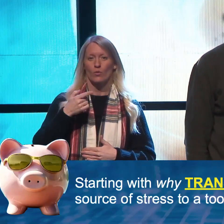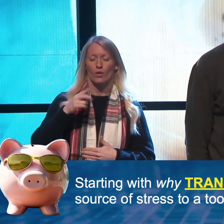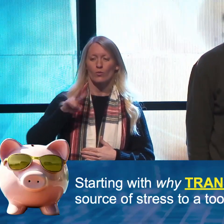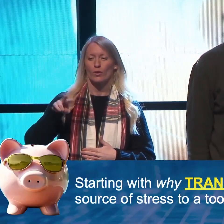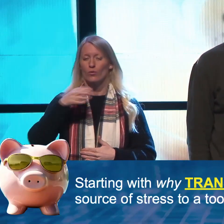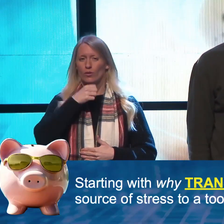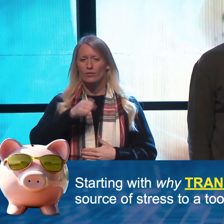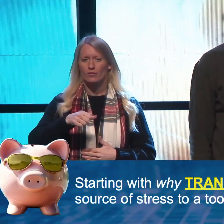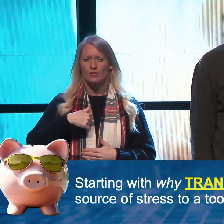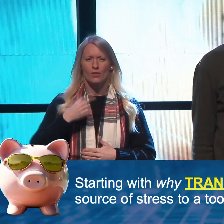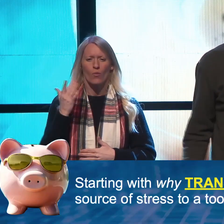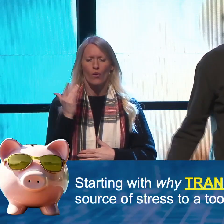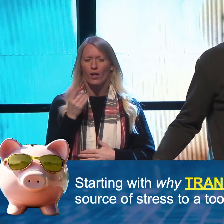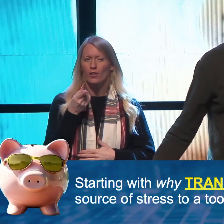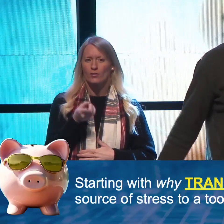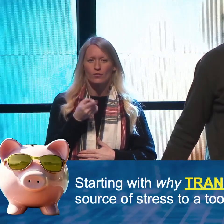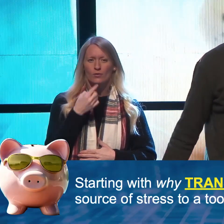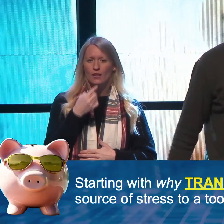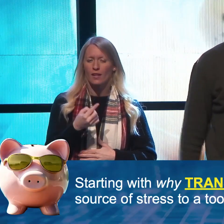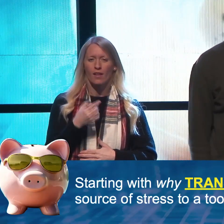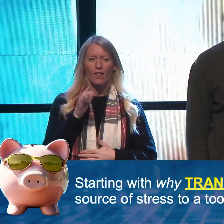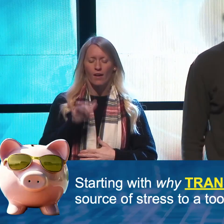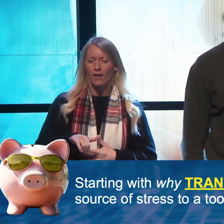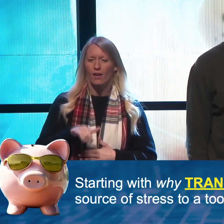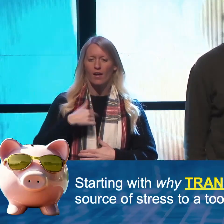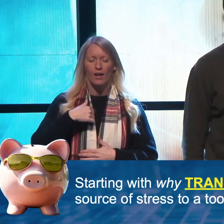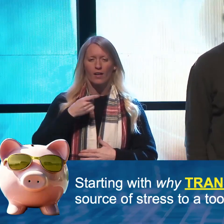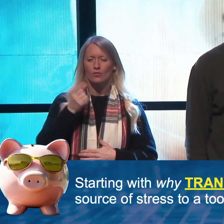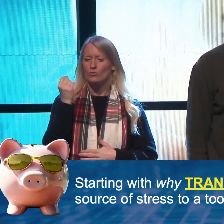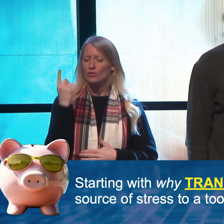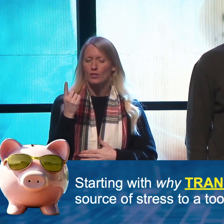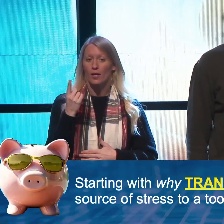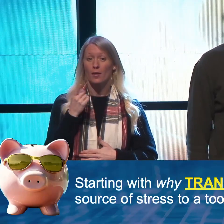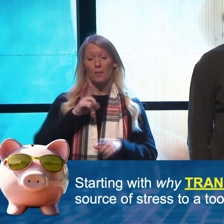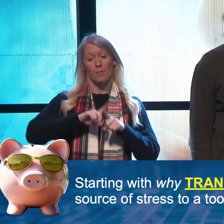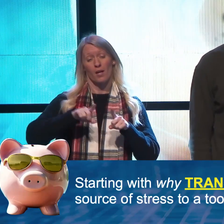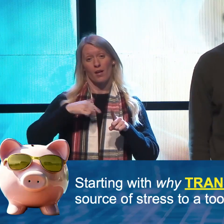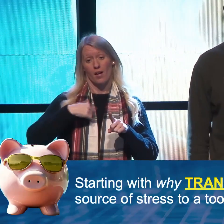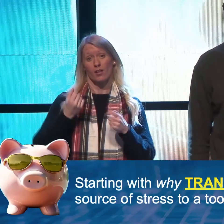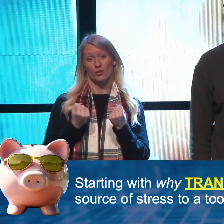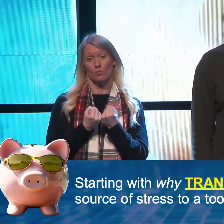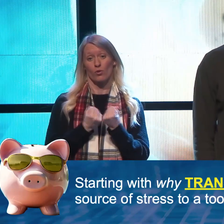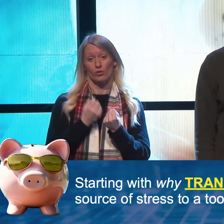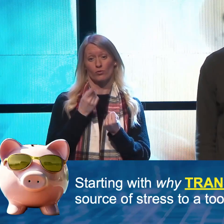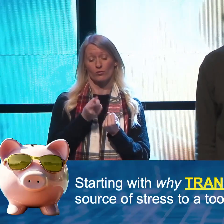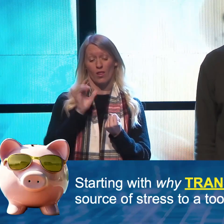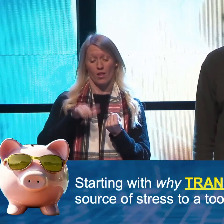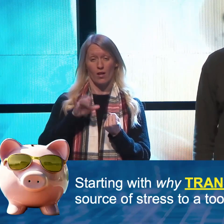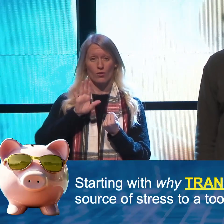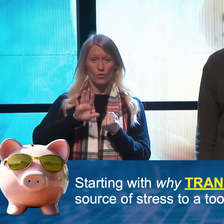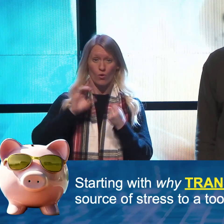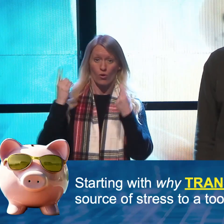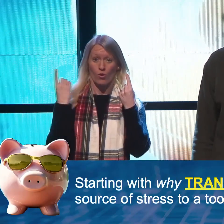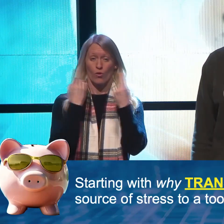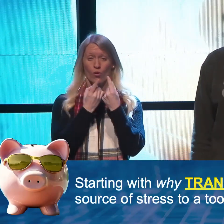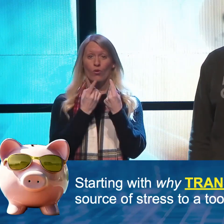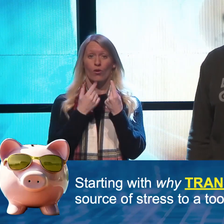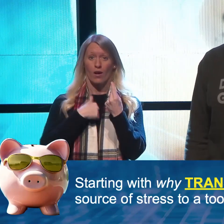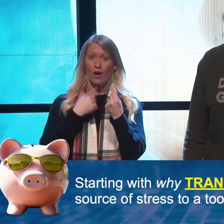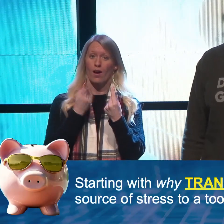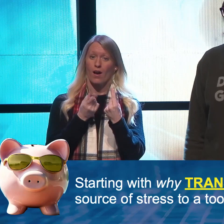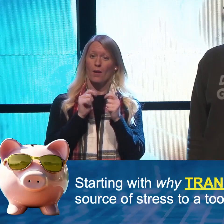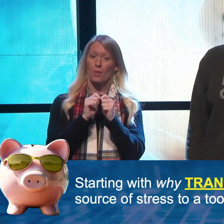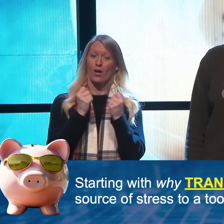now. But you do you, and I'm with you. If that's where your goal is, and that's where, then I'm on